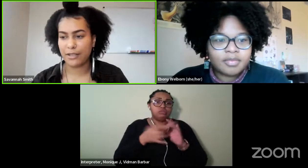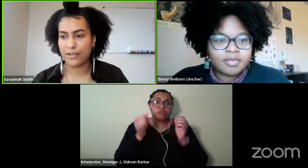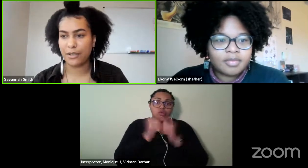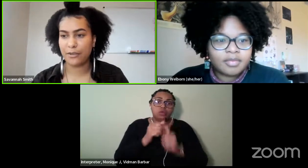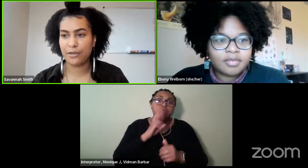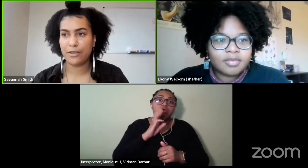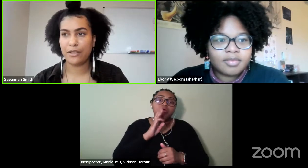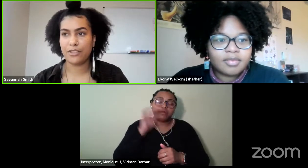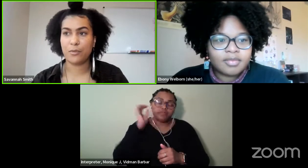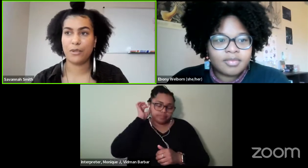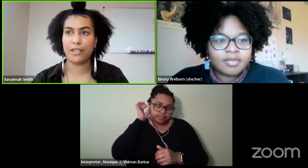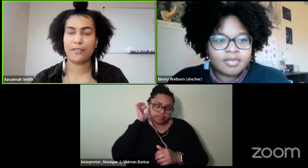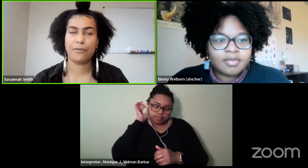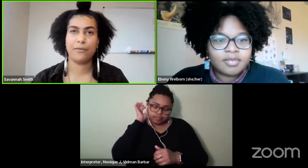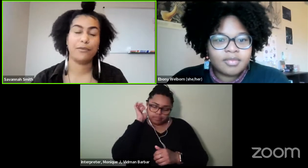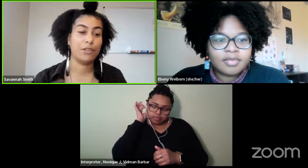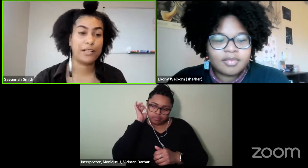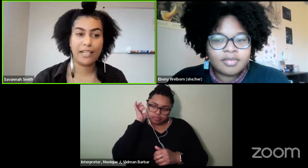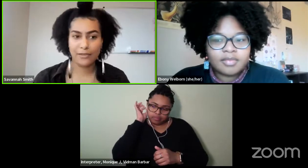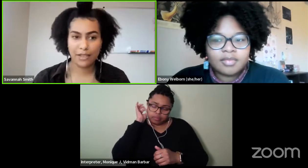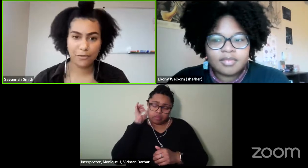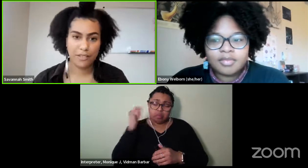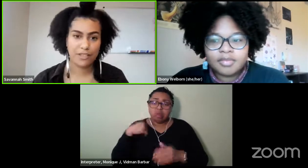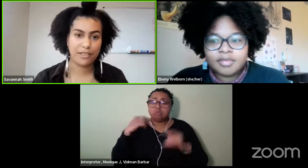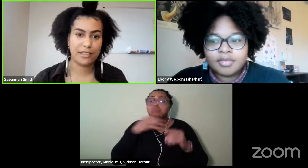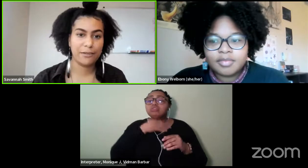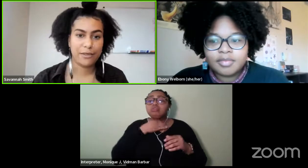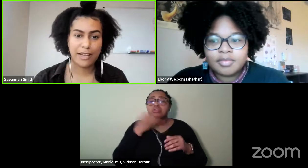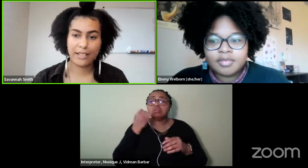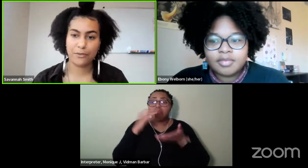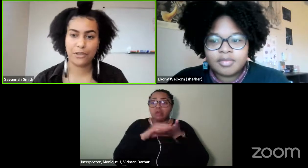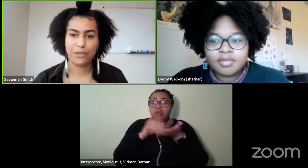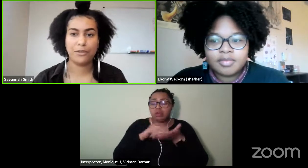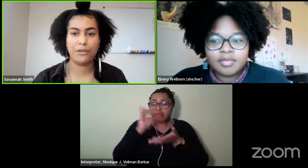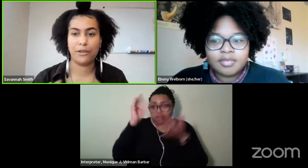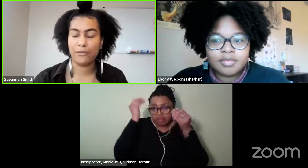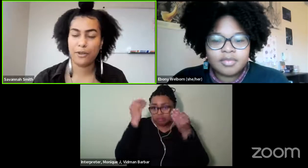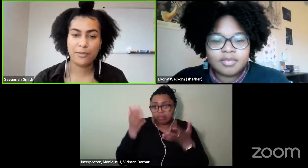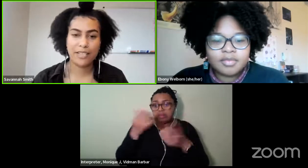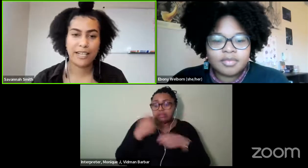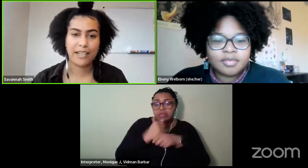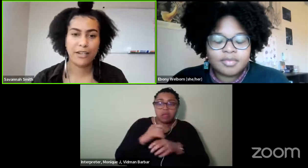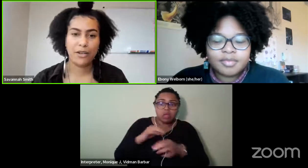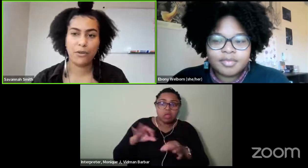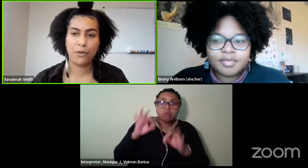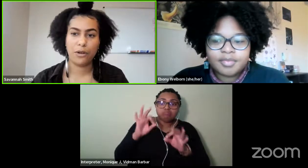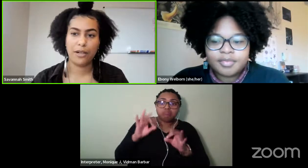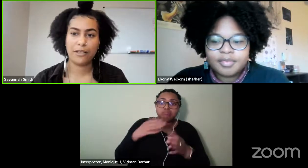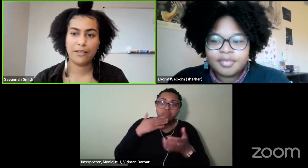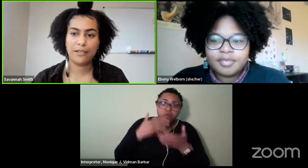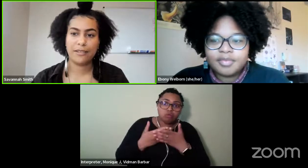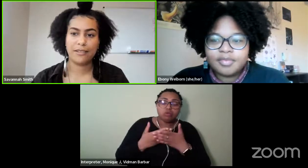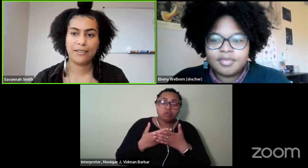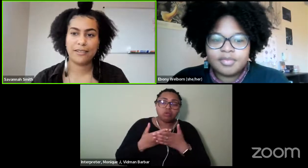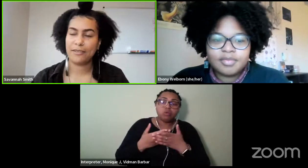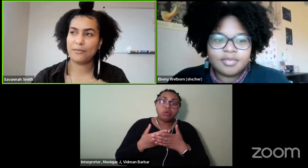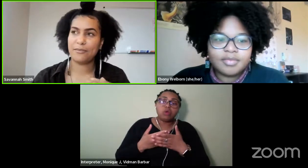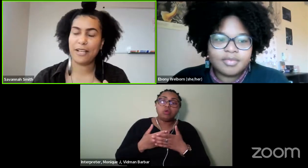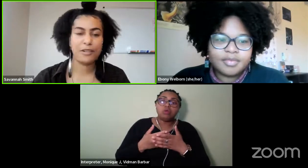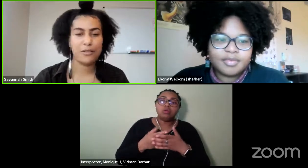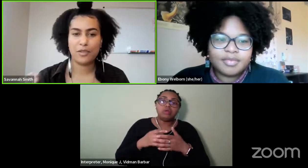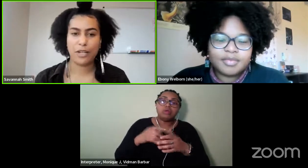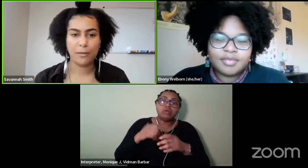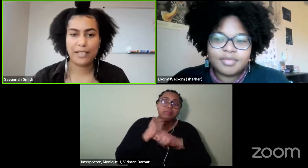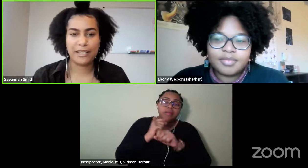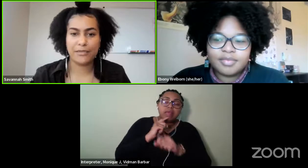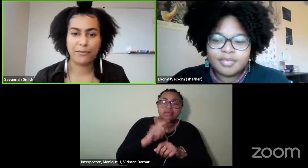water. And so just wondering if learning any of that information solidified it for you, affirmed it, or